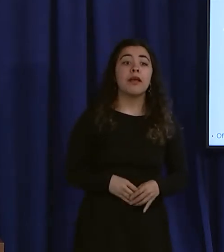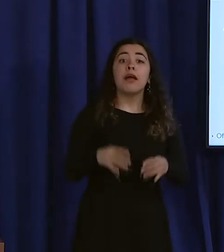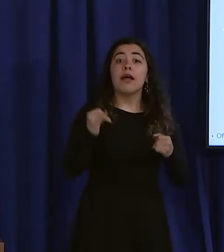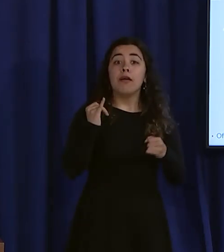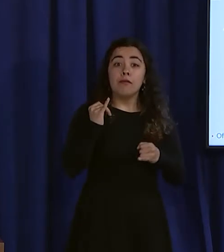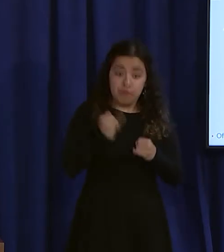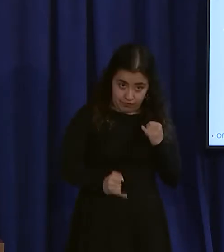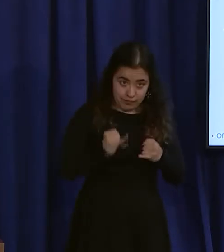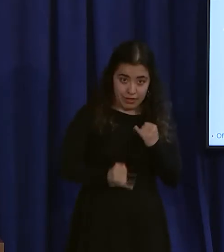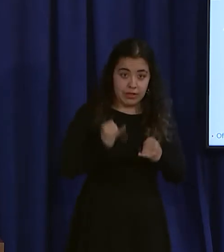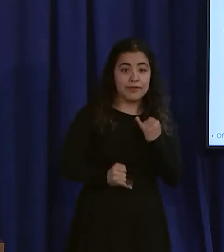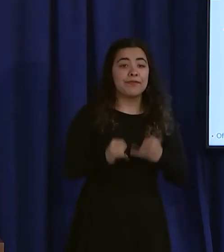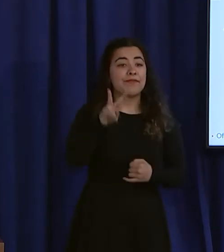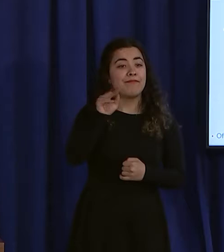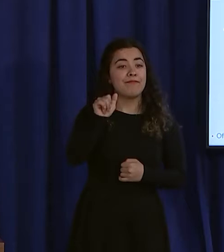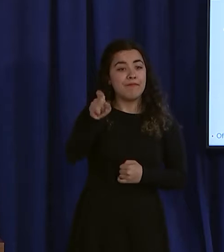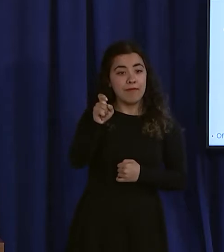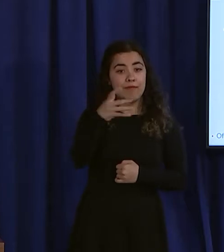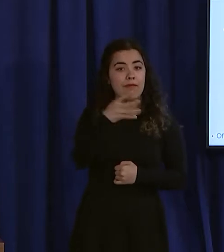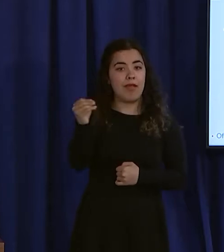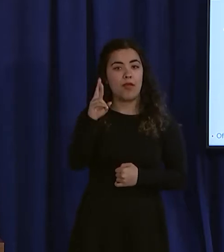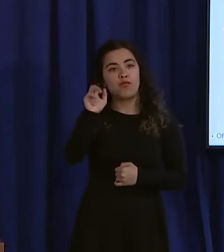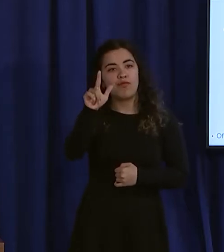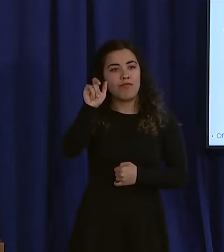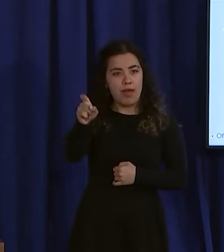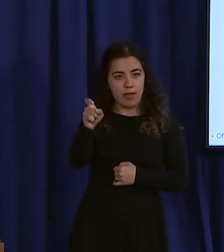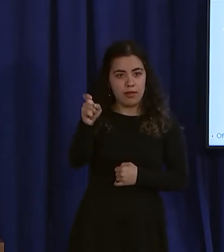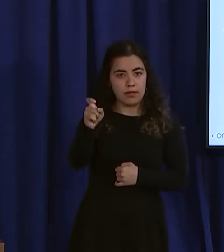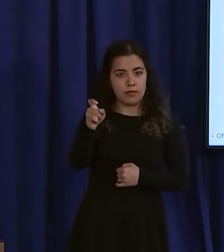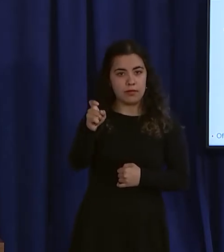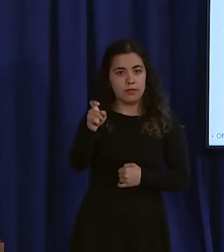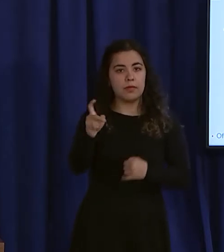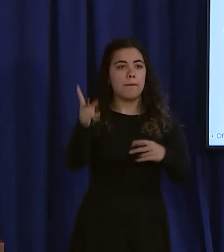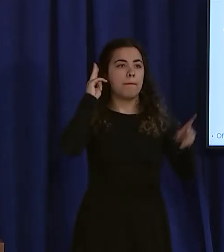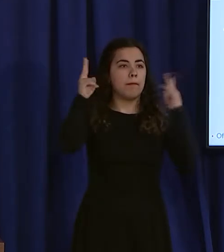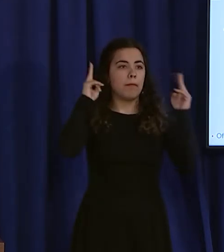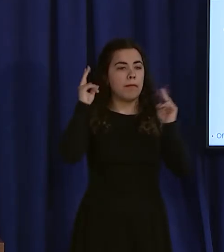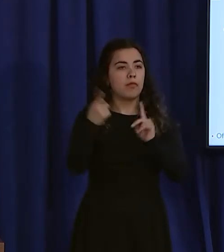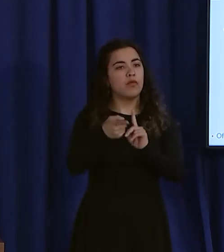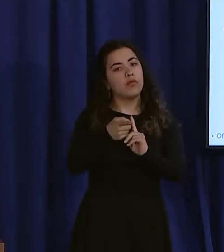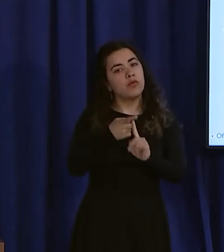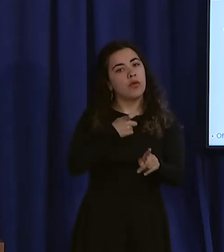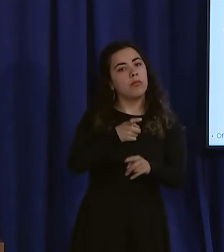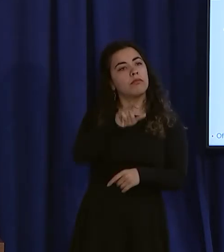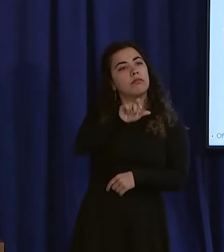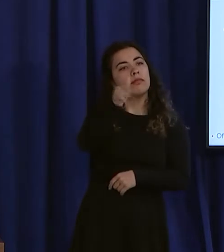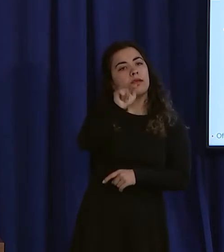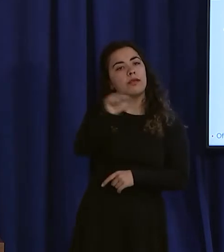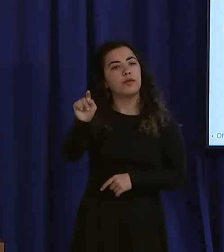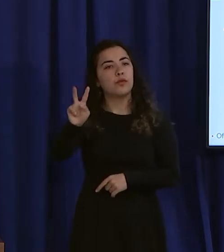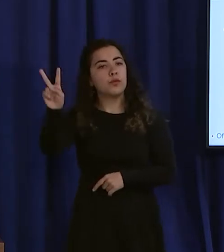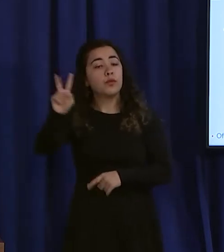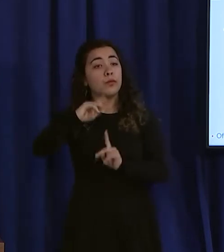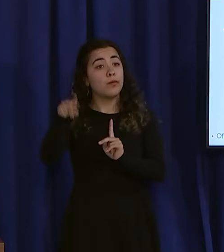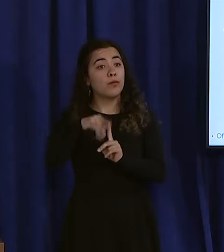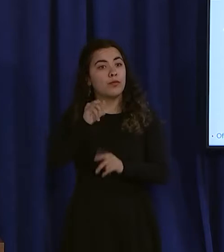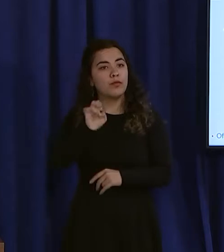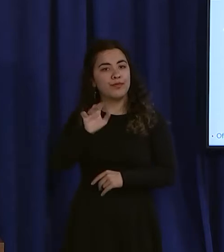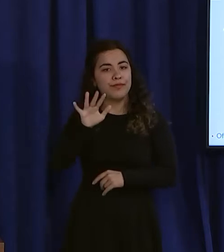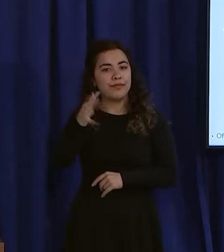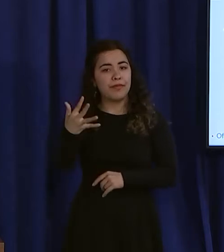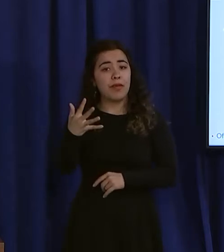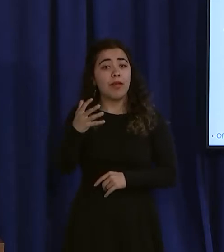events. It's Official Barbershop in Englewood on June 5th from 10 to 2 is going to be open. You can get a free haircut or a gift card